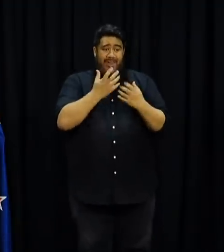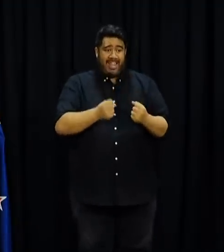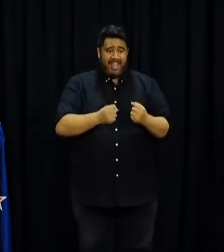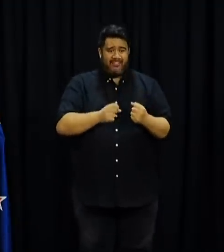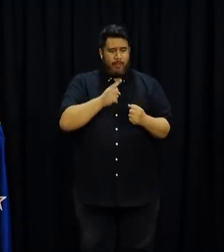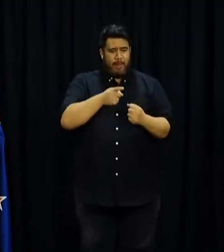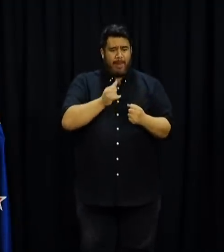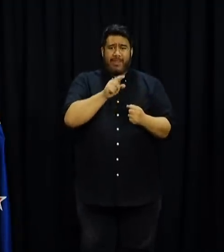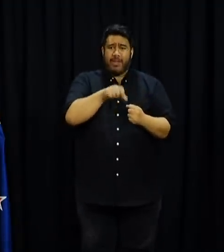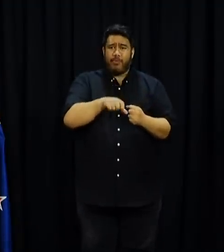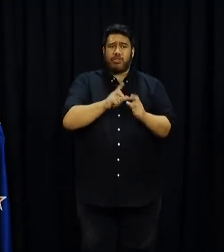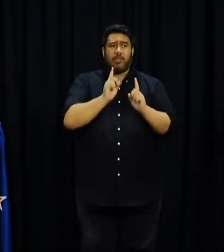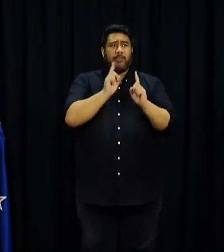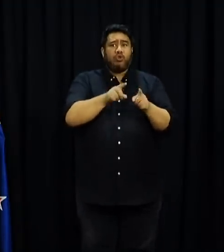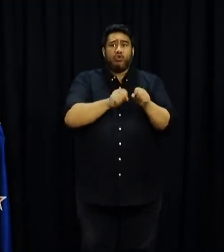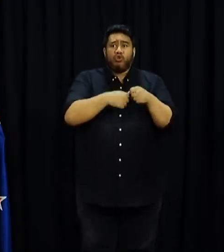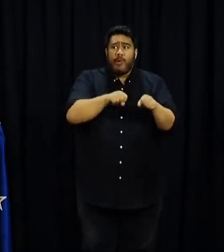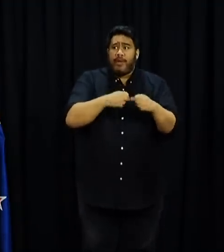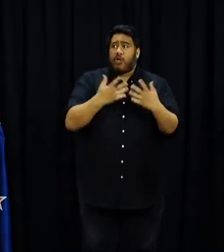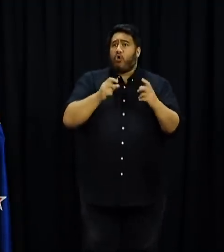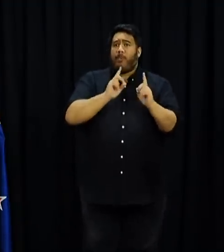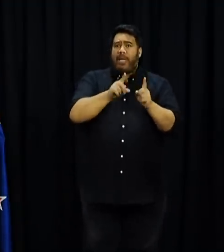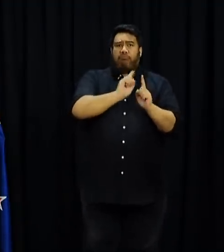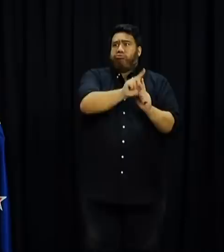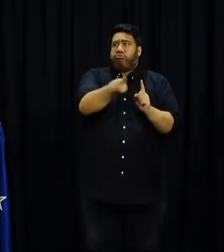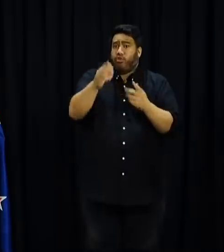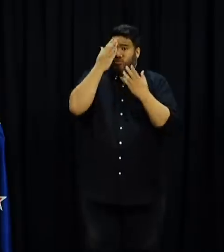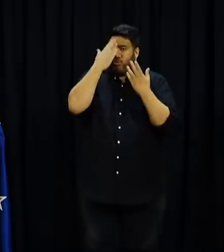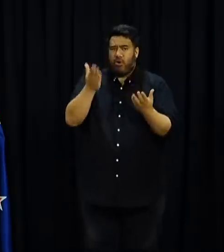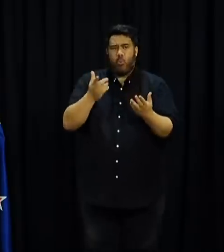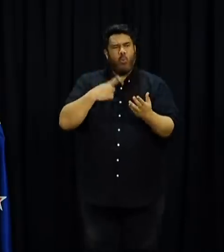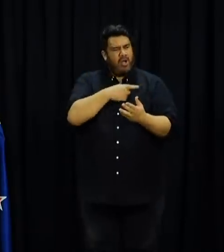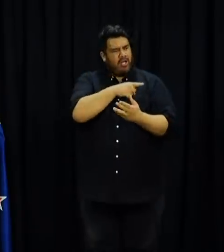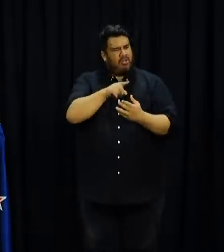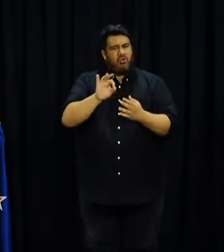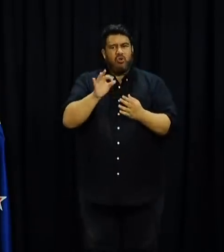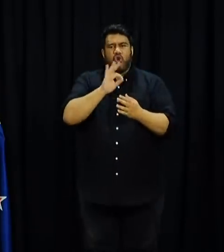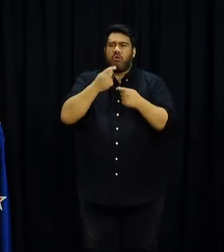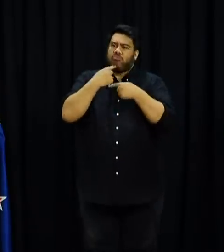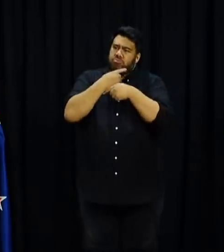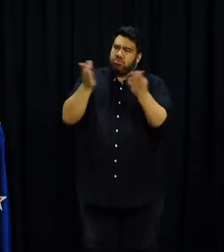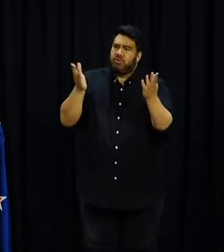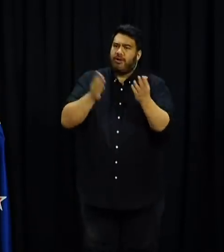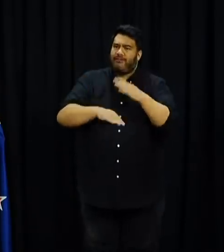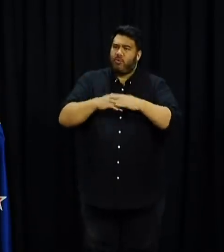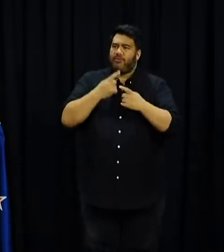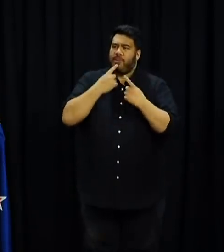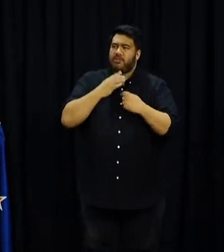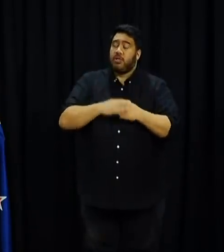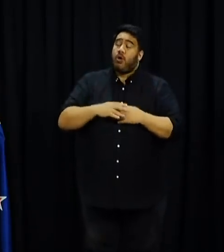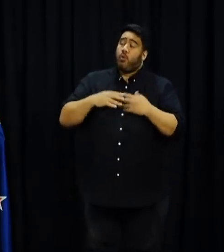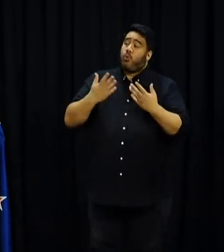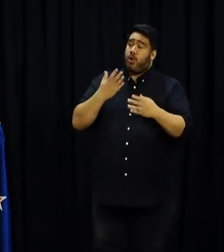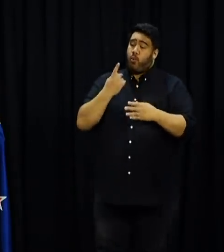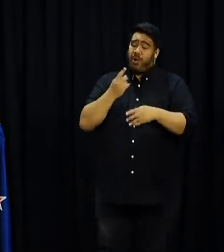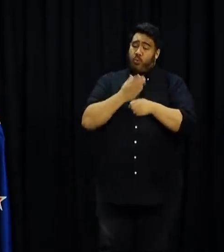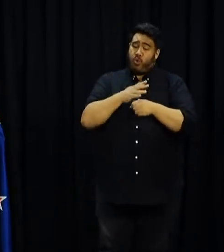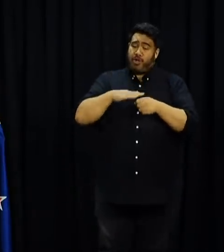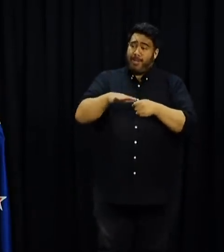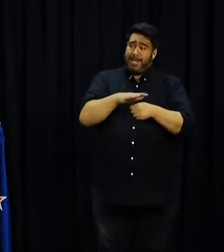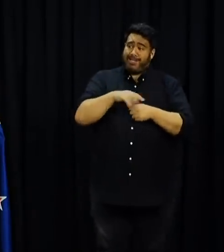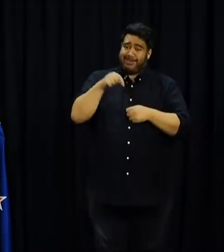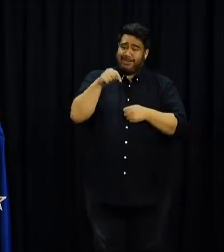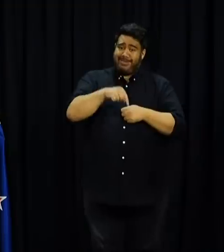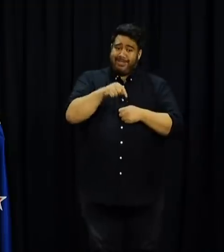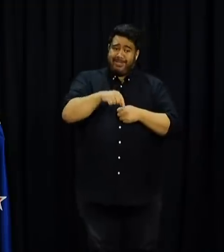Bloomfield. So the workplaces, one workplace I don't have the location of,